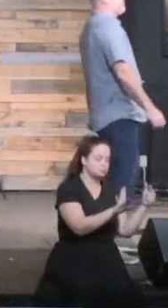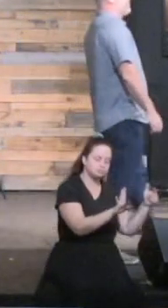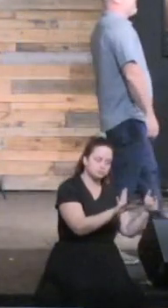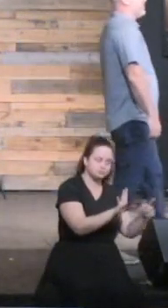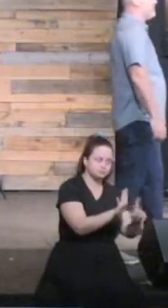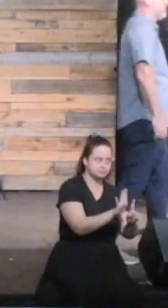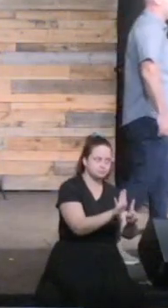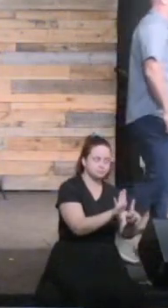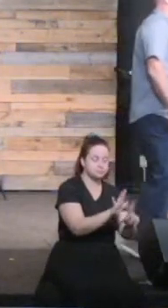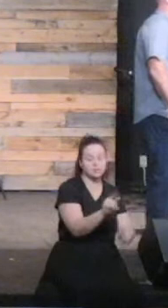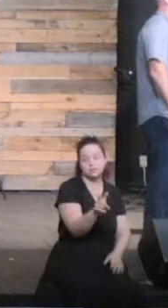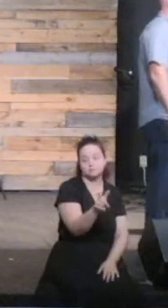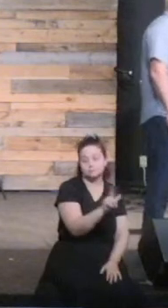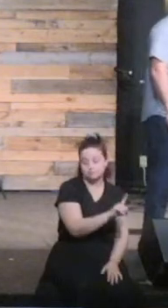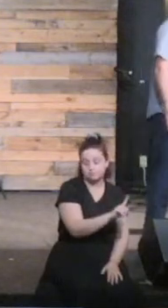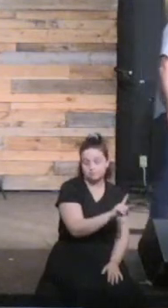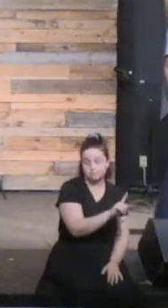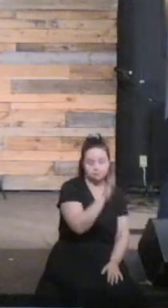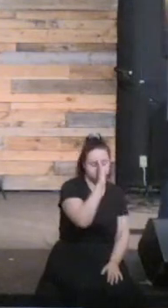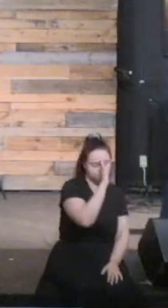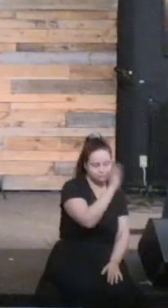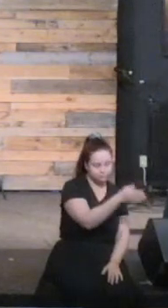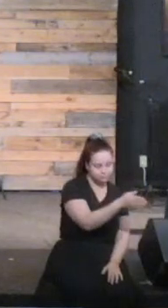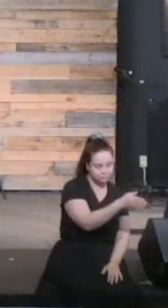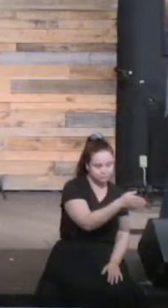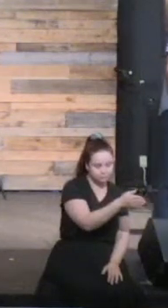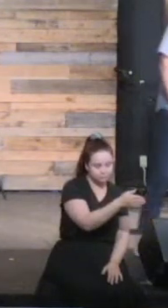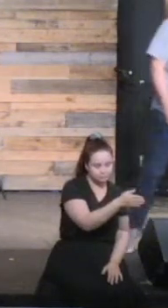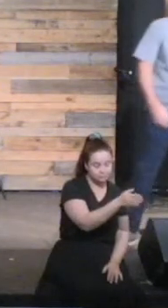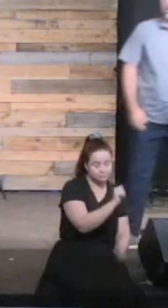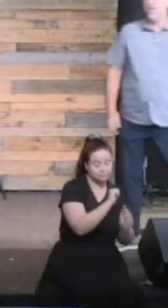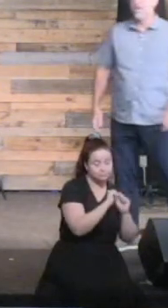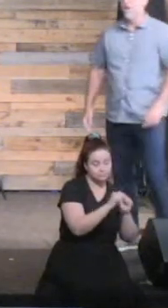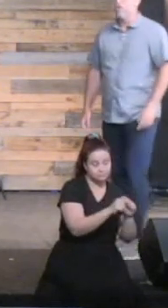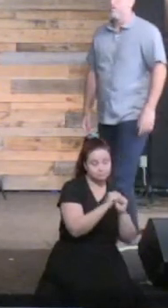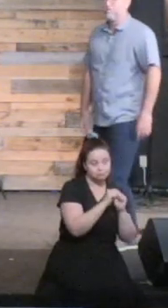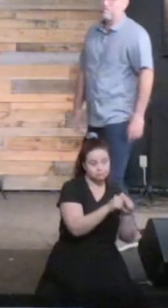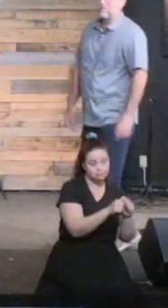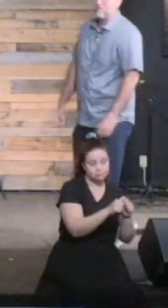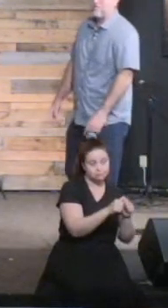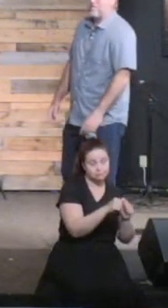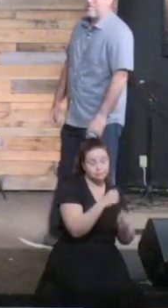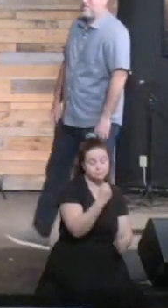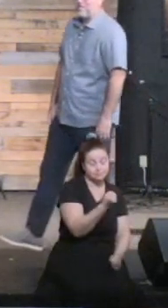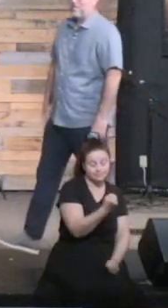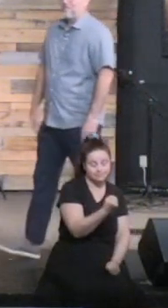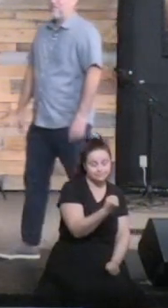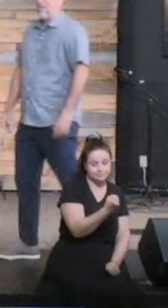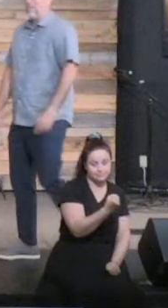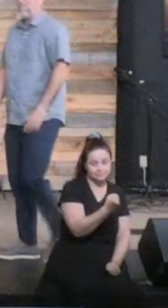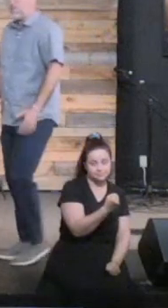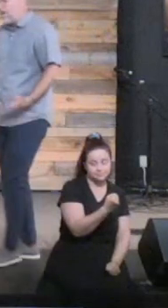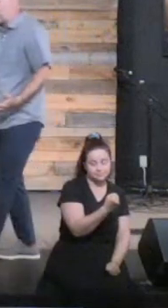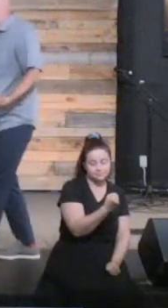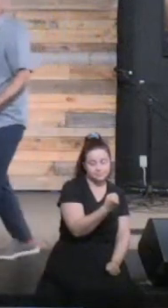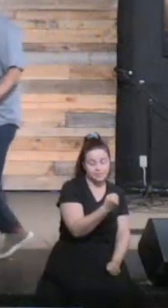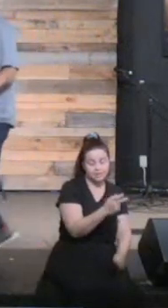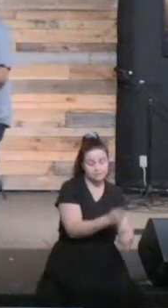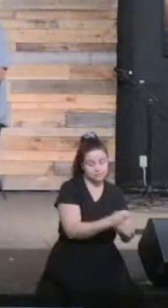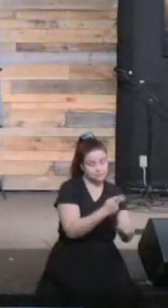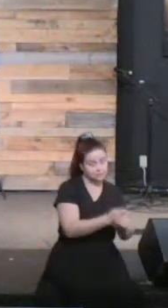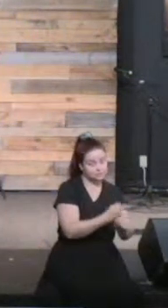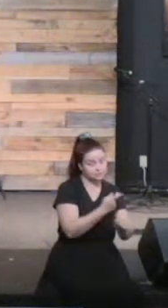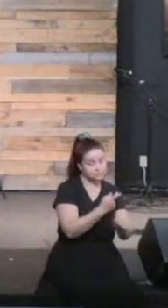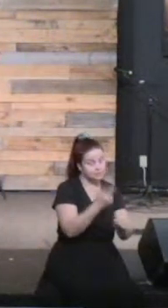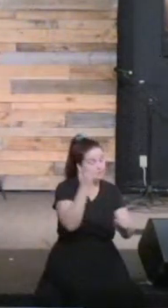left straight ahead on on hold and the Sheep